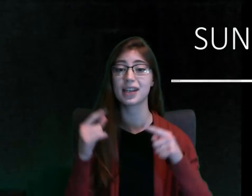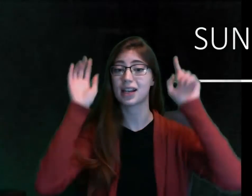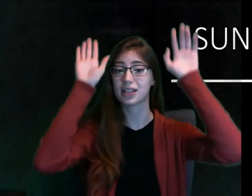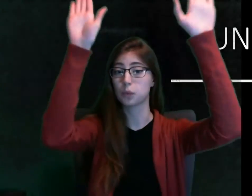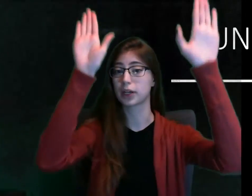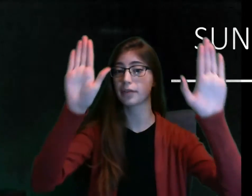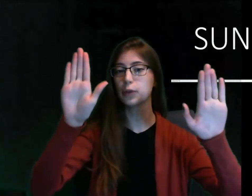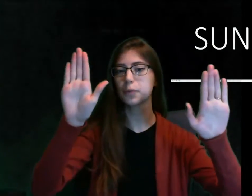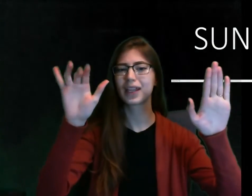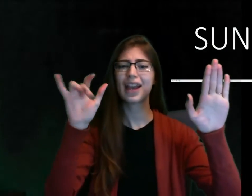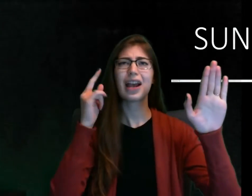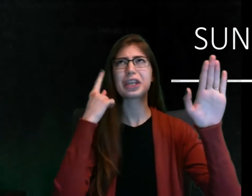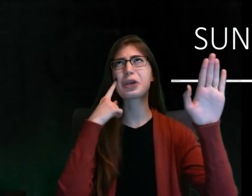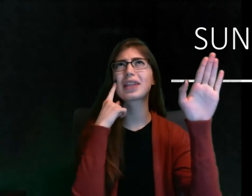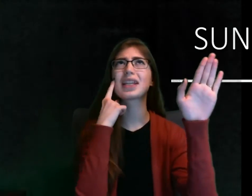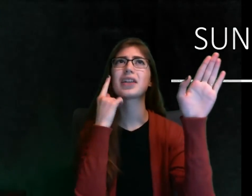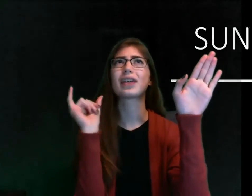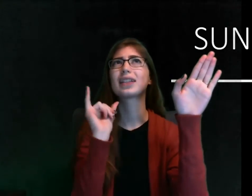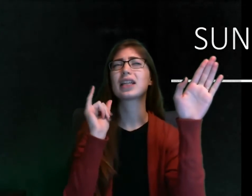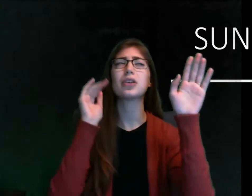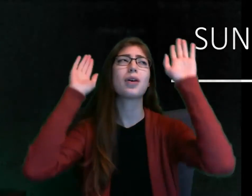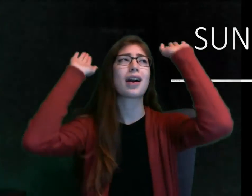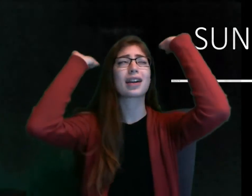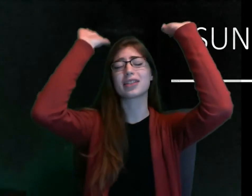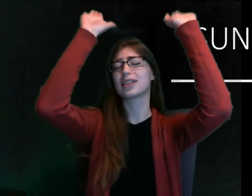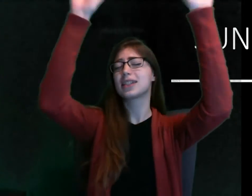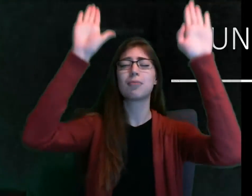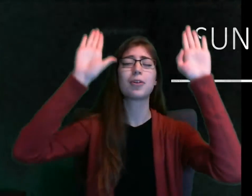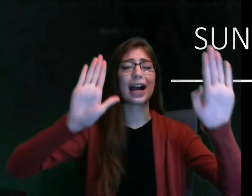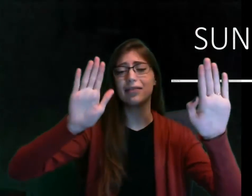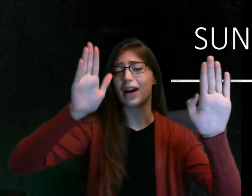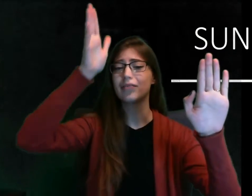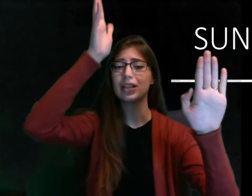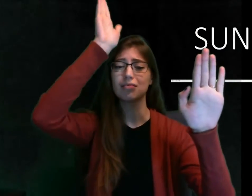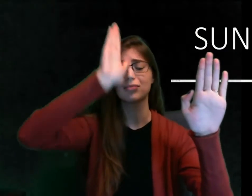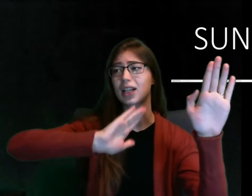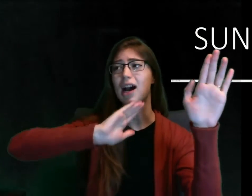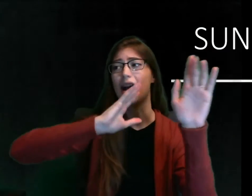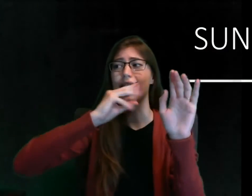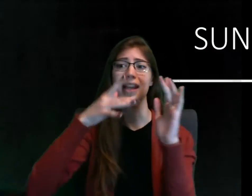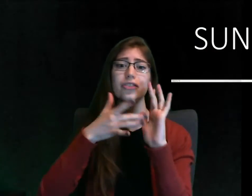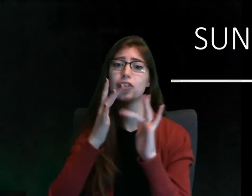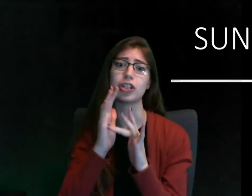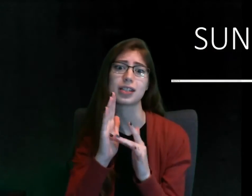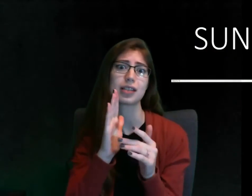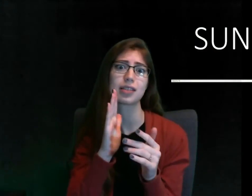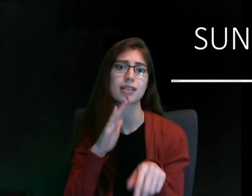as wonderful. You can think of it like you are just double high-fiving God and Jesus